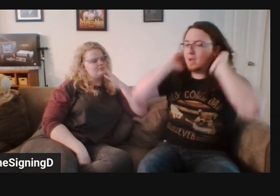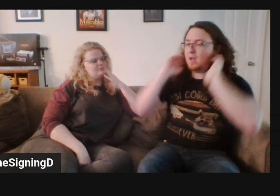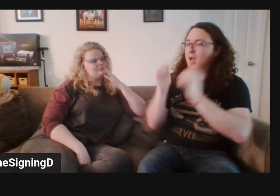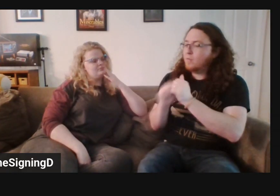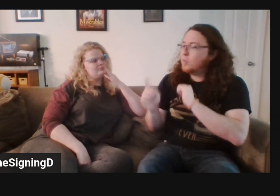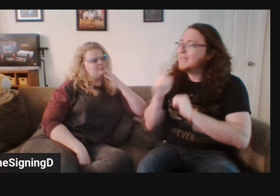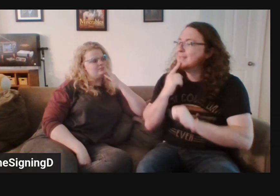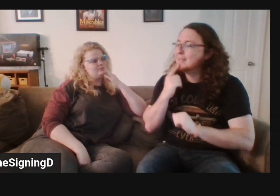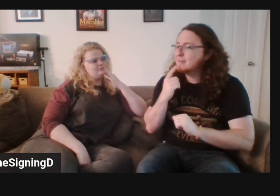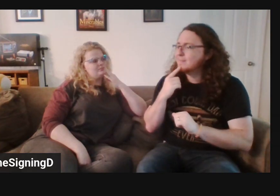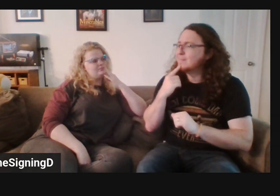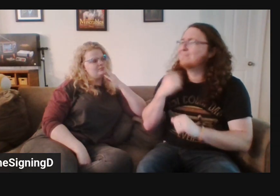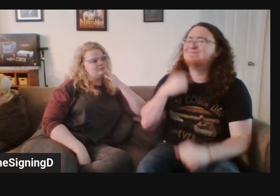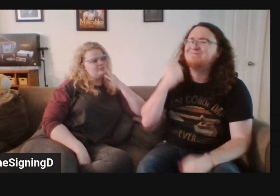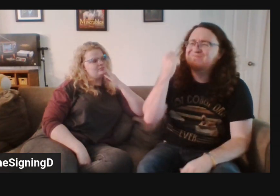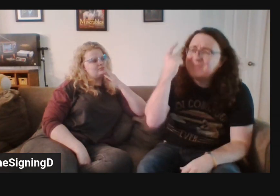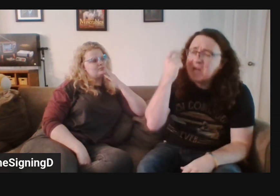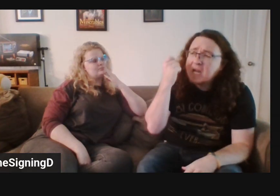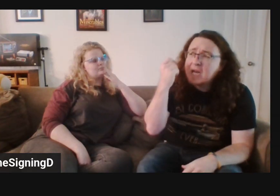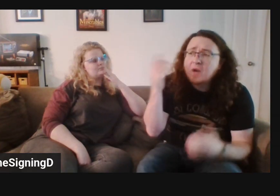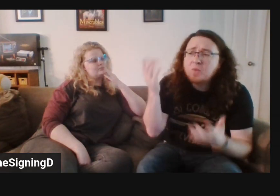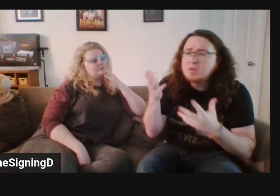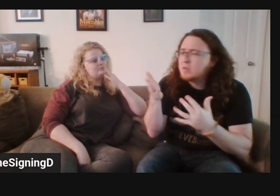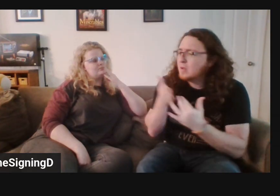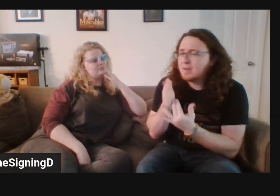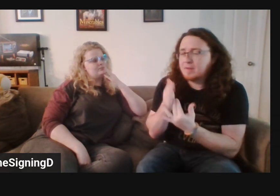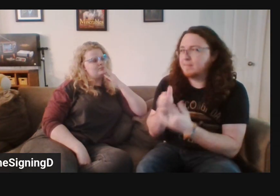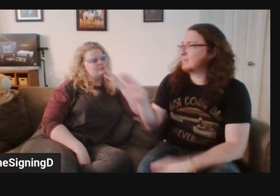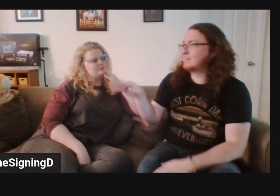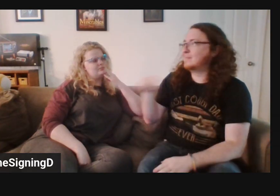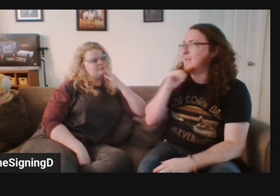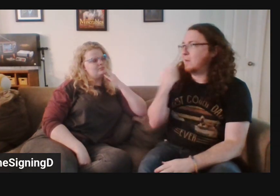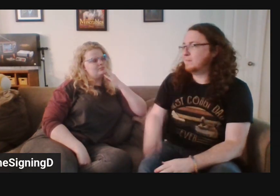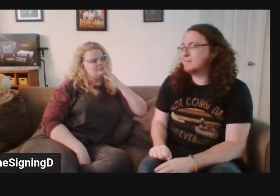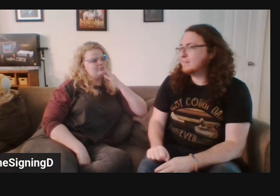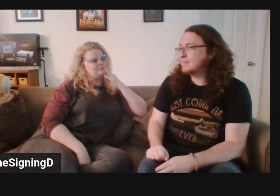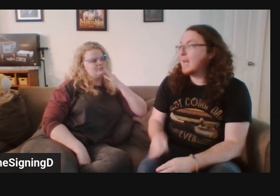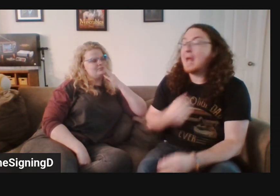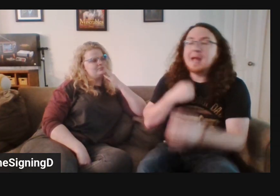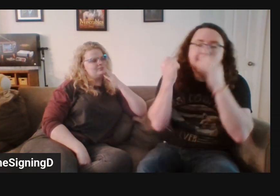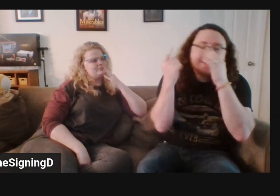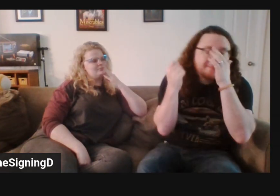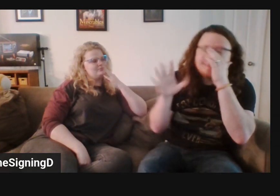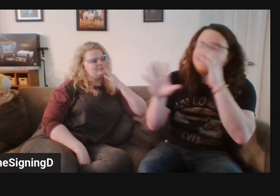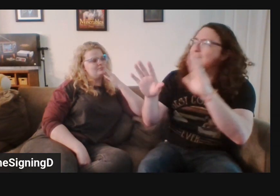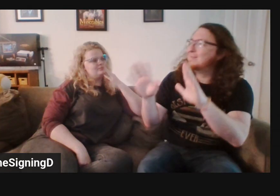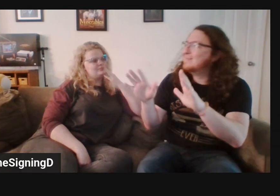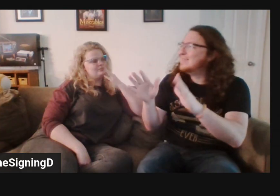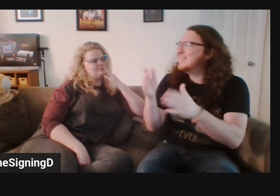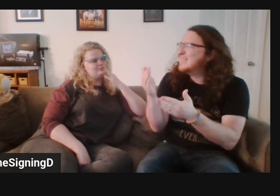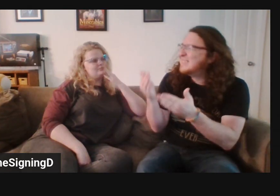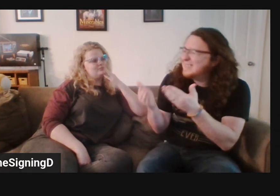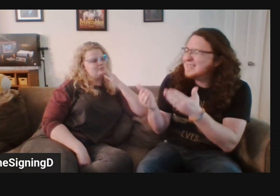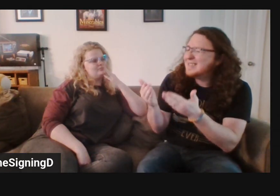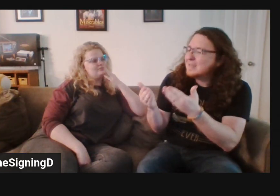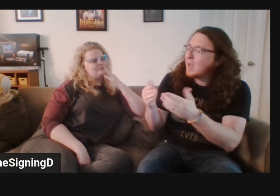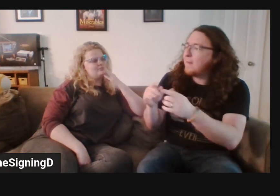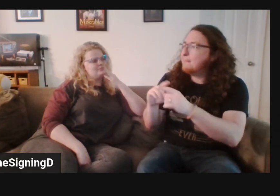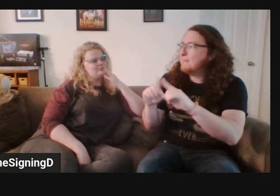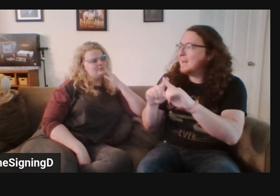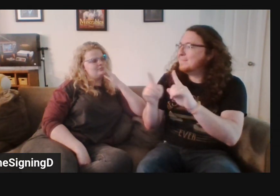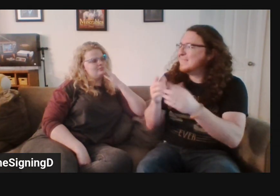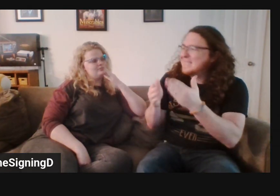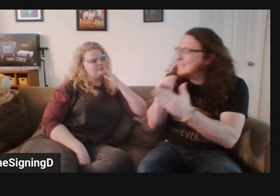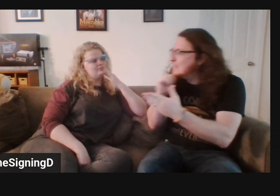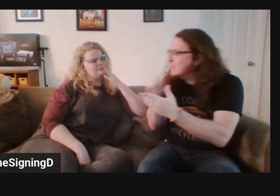says, oh, I understand what you're going through. No, you don't. I understand. You kind of do, but you kind of